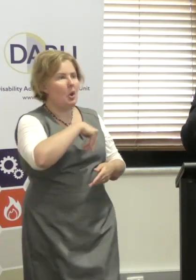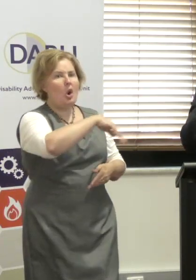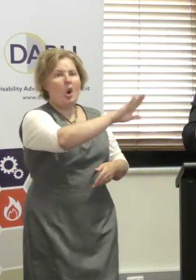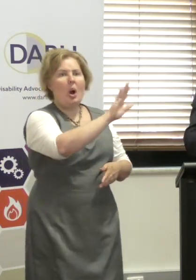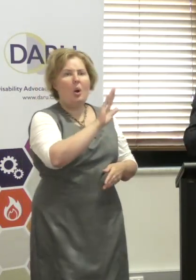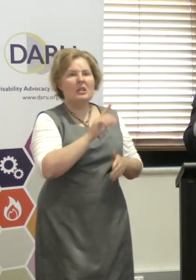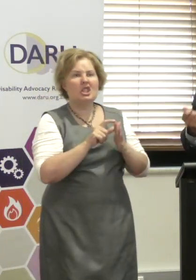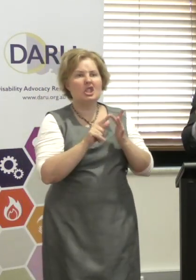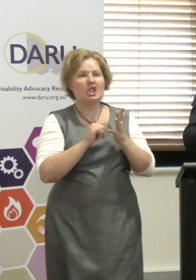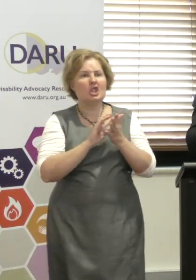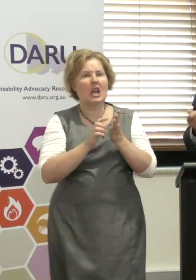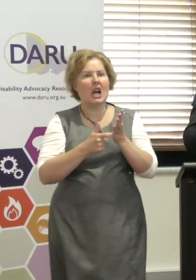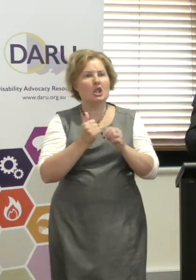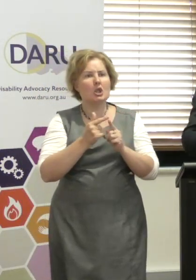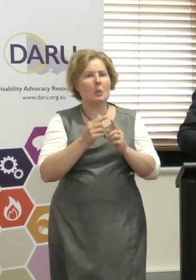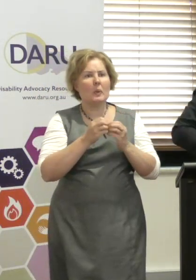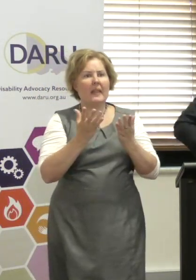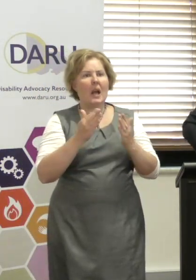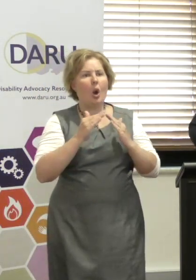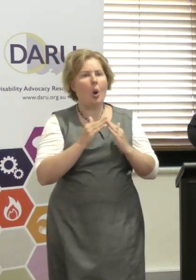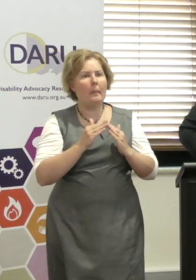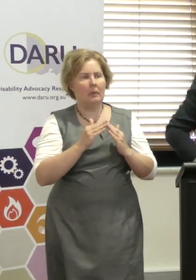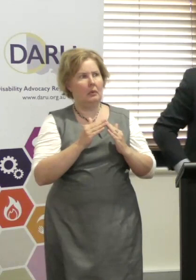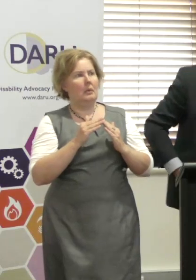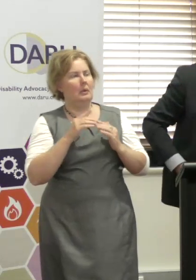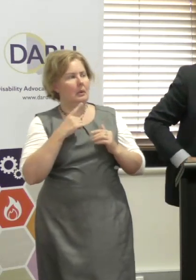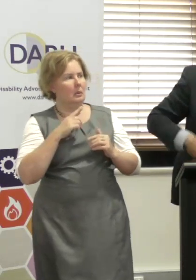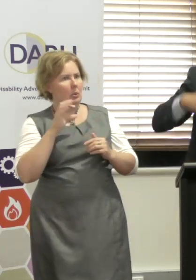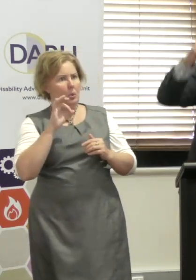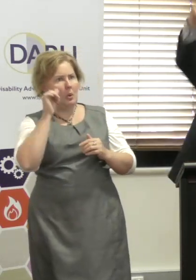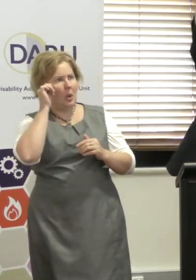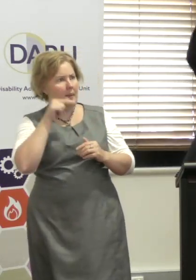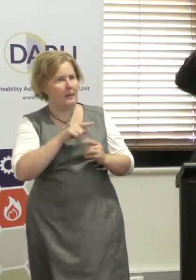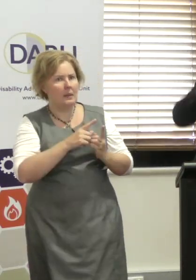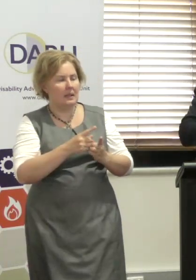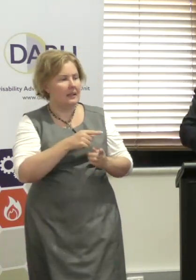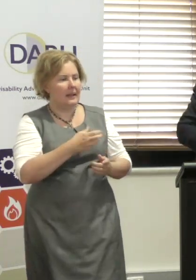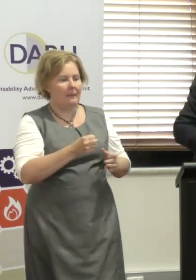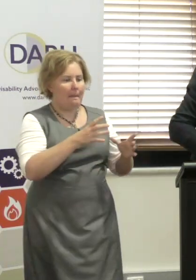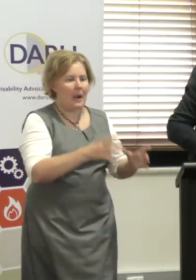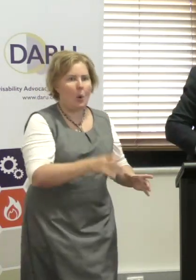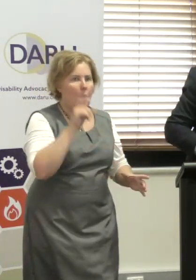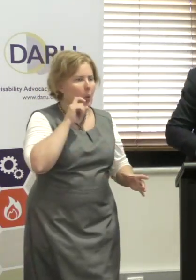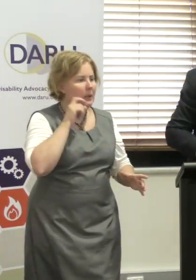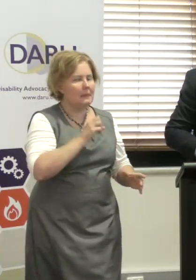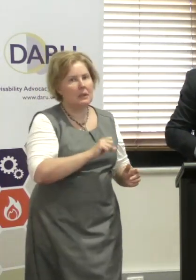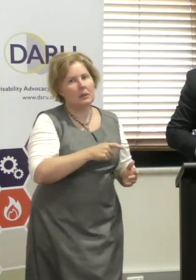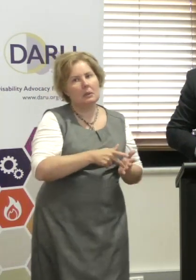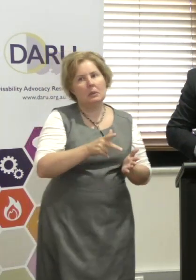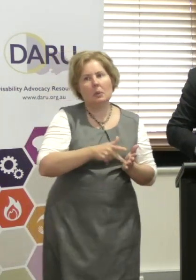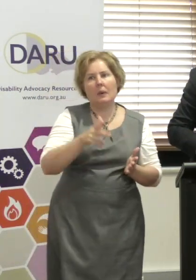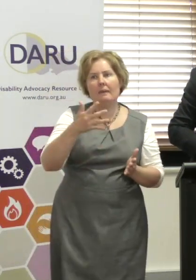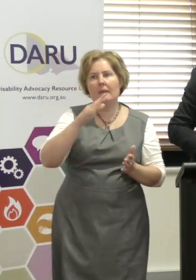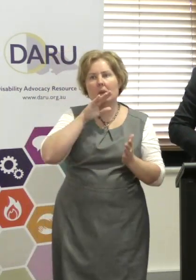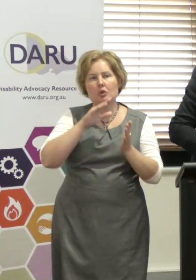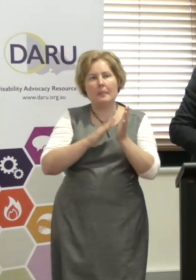And he was telling me about he has to travel he has to pick up a bucket of water to get fresh water from a camping ground he's got to go 500 metres with a bucket of